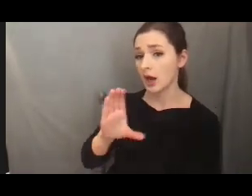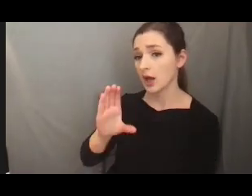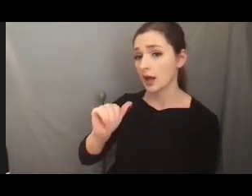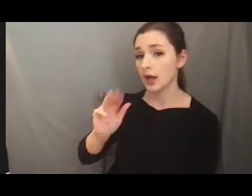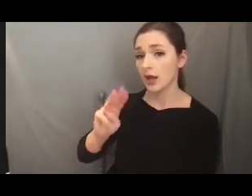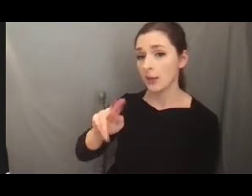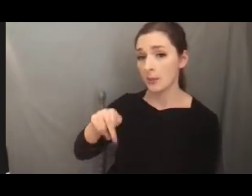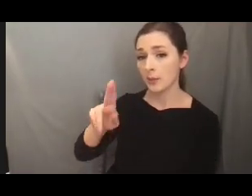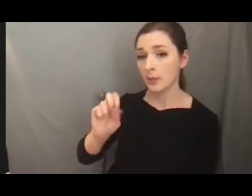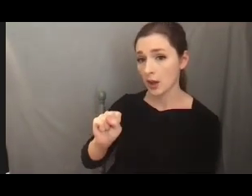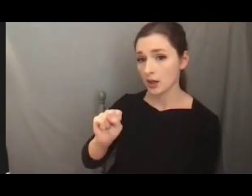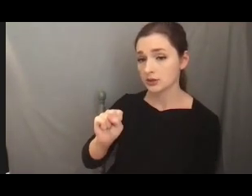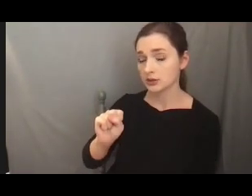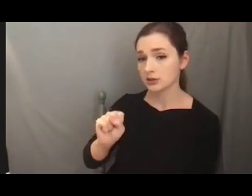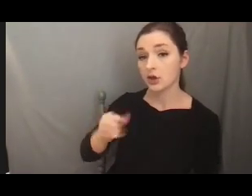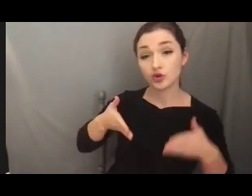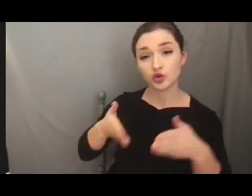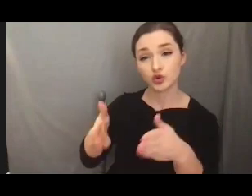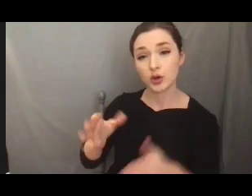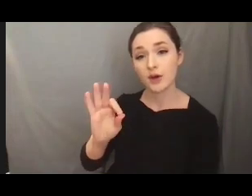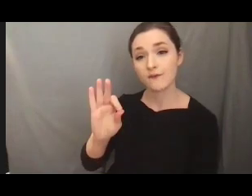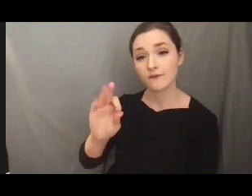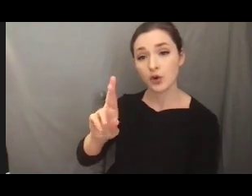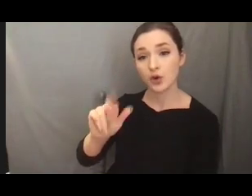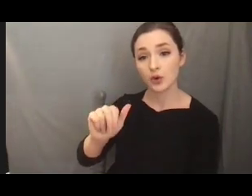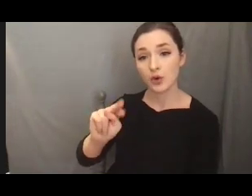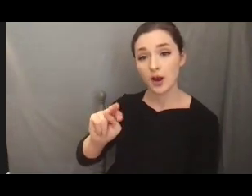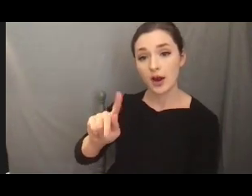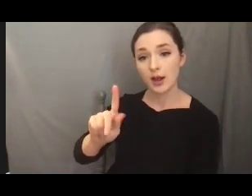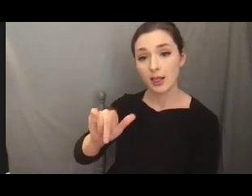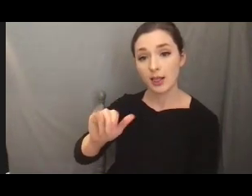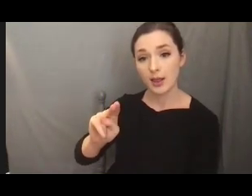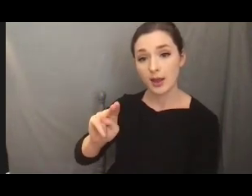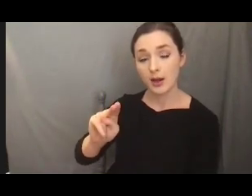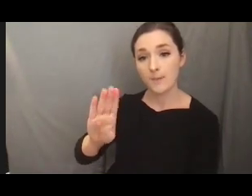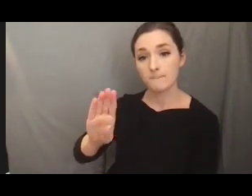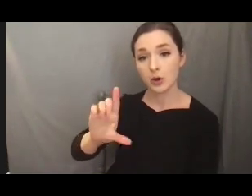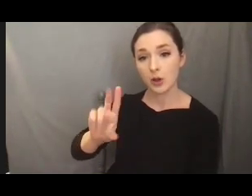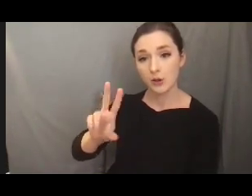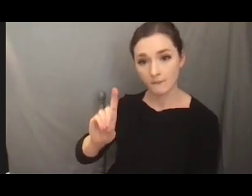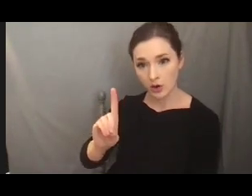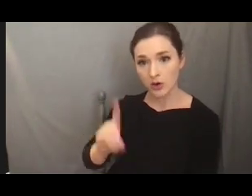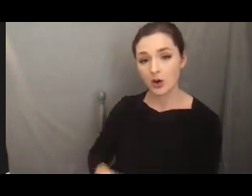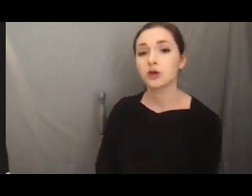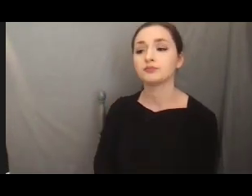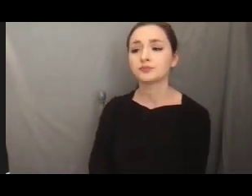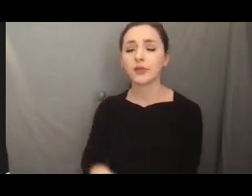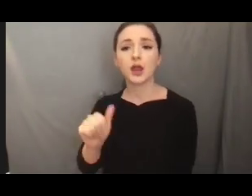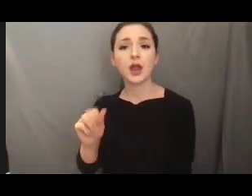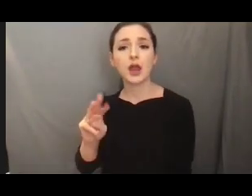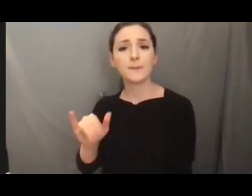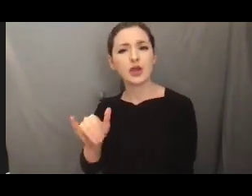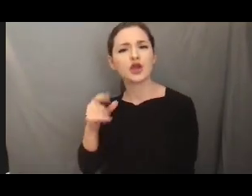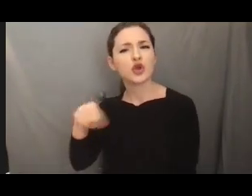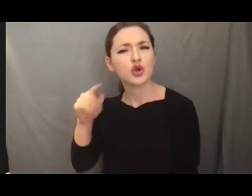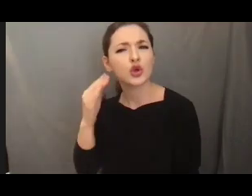Franklin Boulevard. Yeah, so if you know like where Matthew Knight Arena is, Much better, yeah. it's really close to